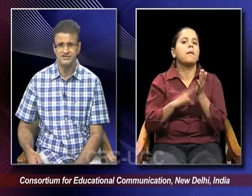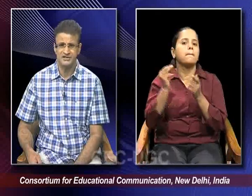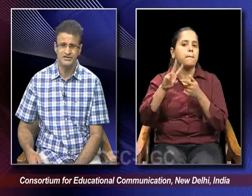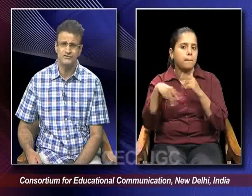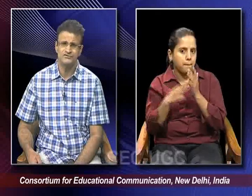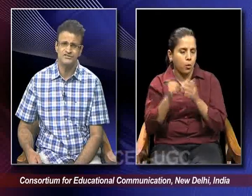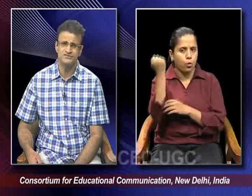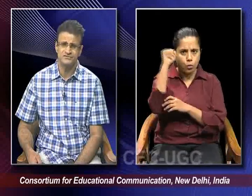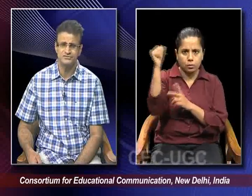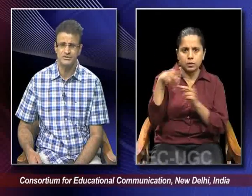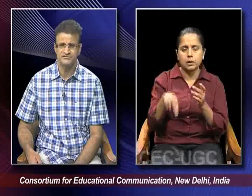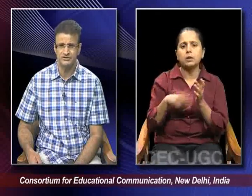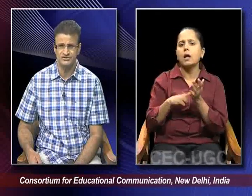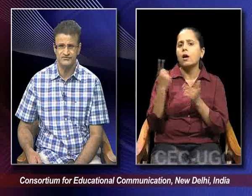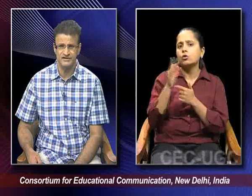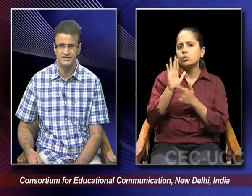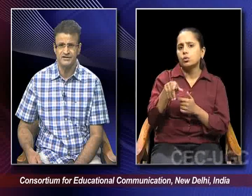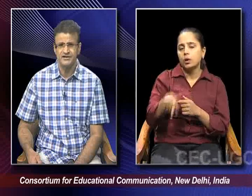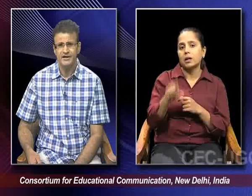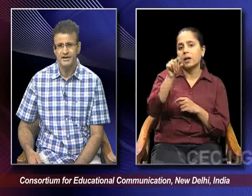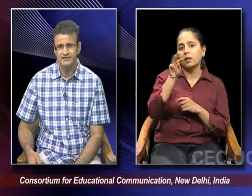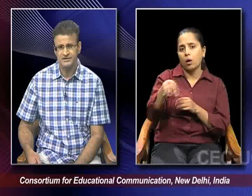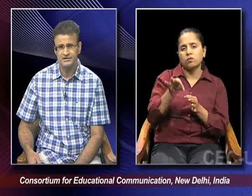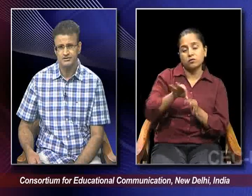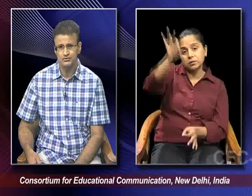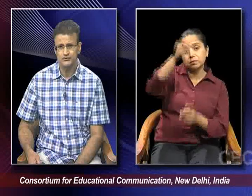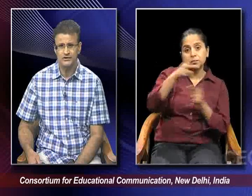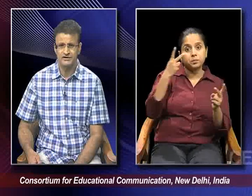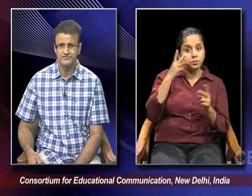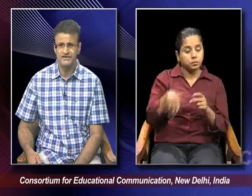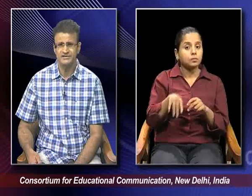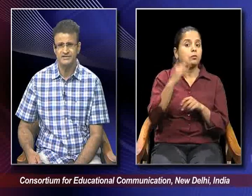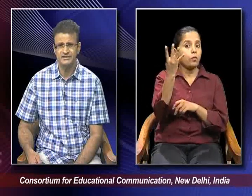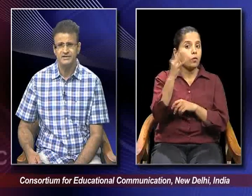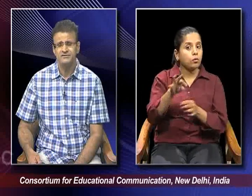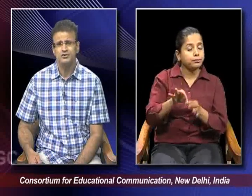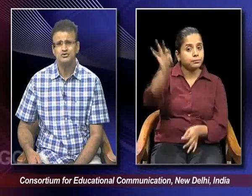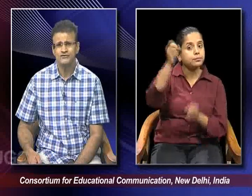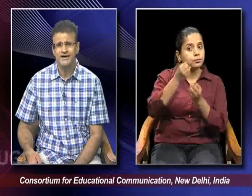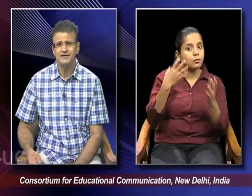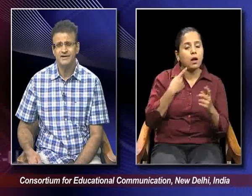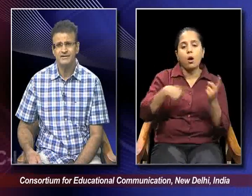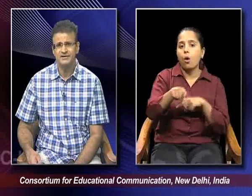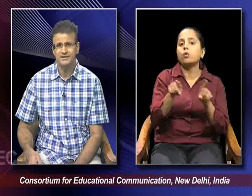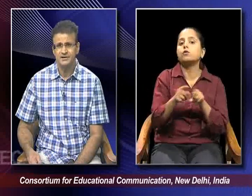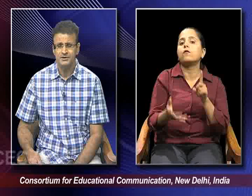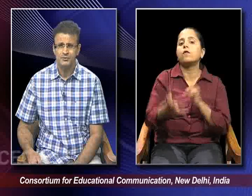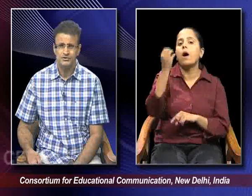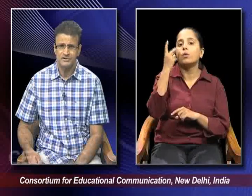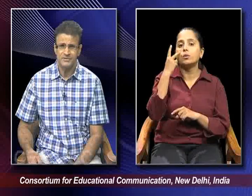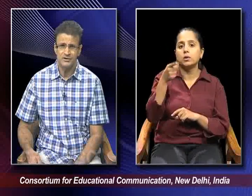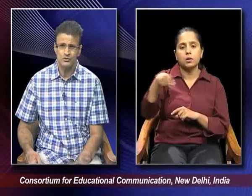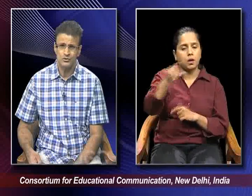restricted the length of the feature films to 11,000 feet and trailers to 400 feet. And we also find that they